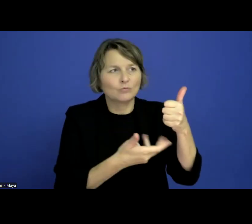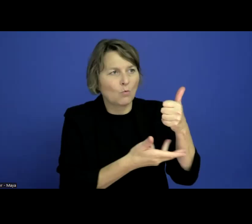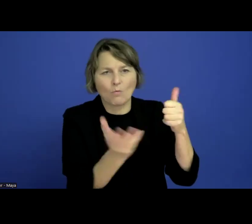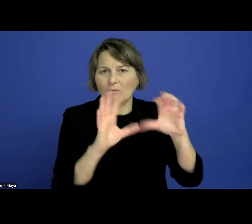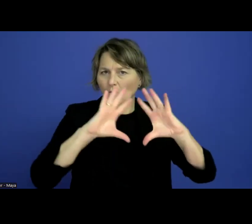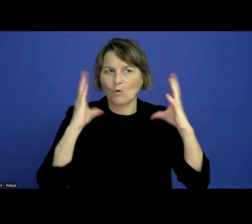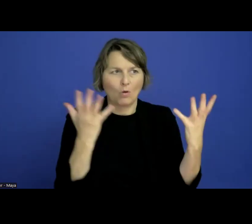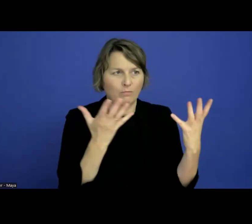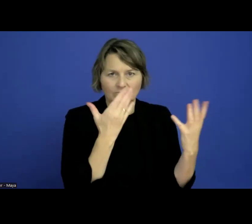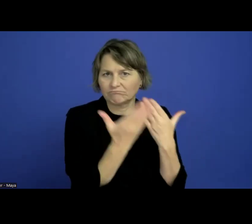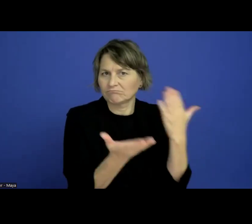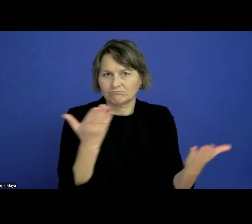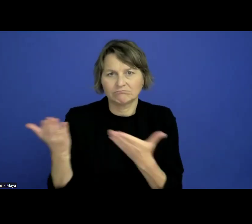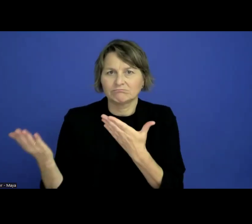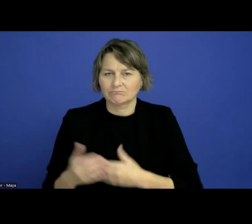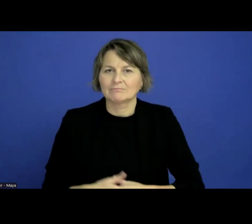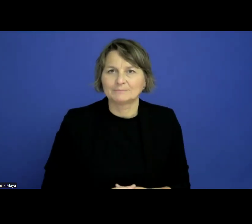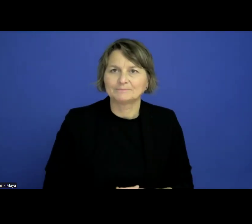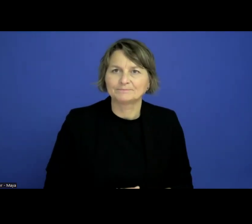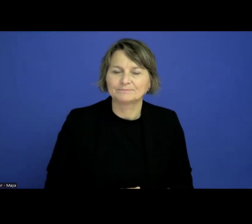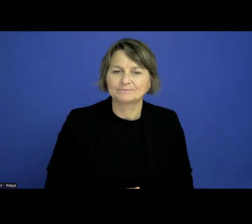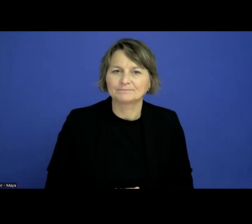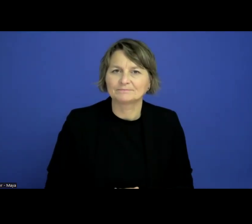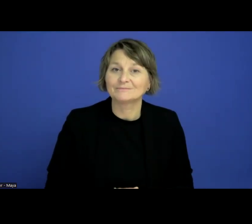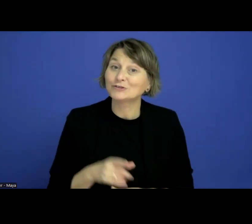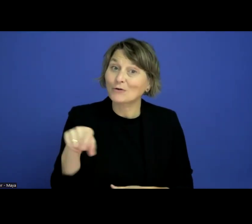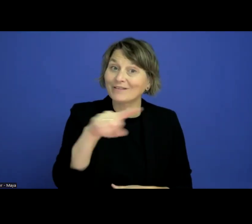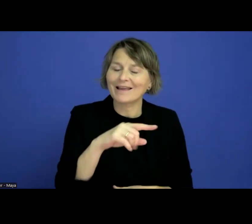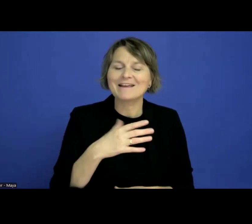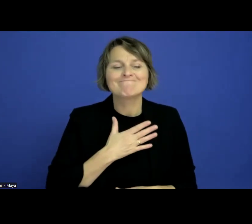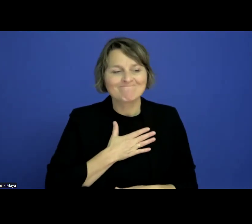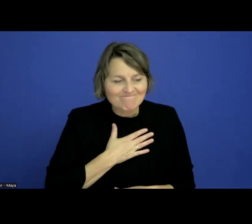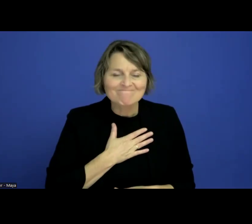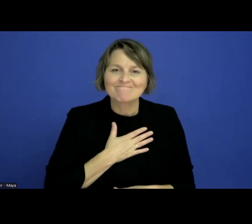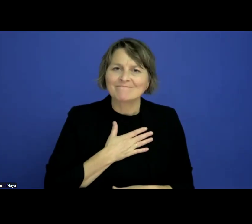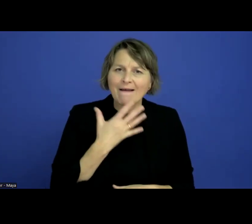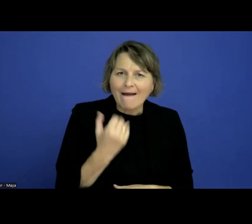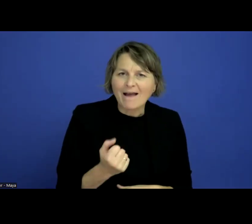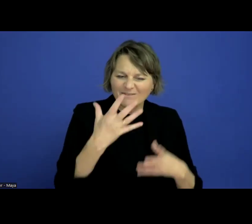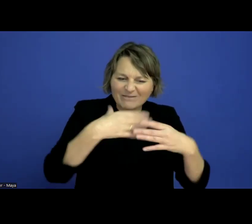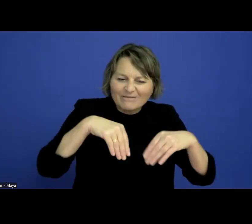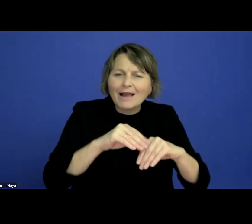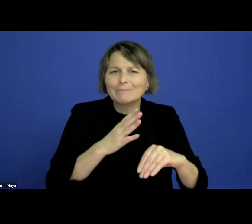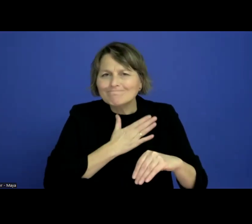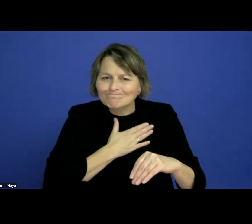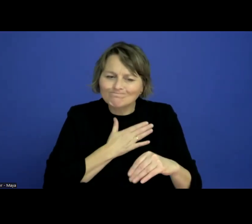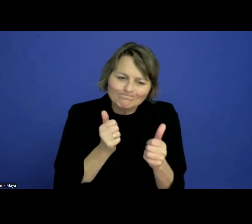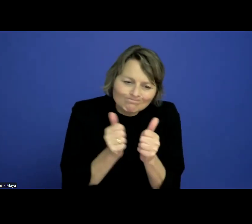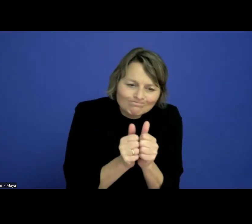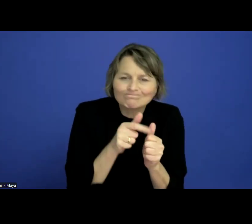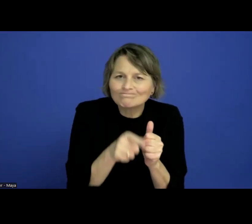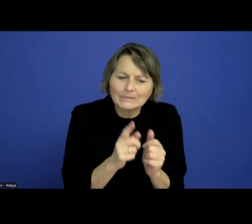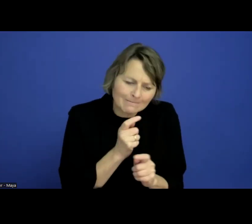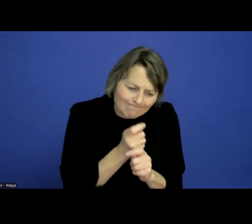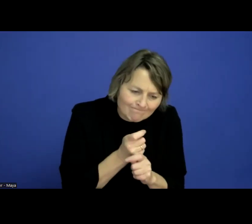to make sure that they can really take care of their loved one being with a disability or a